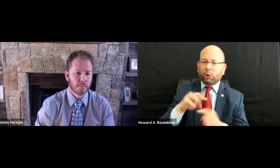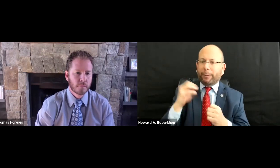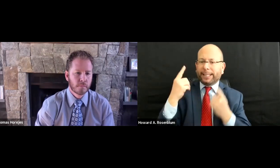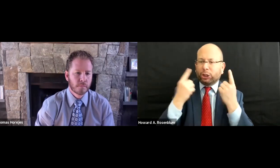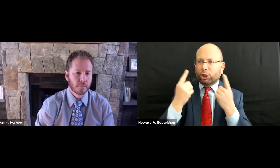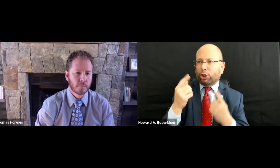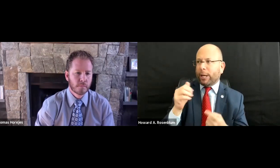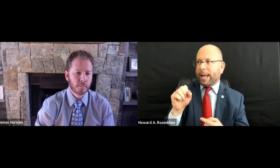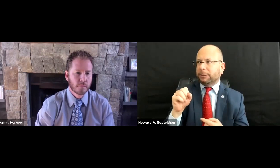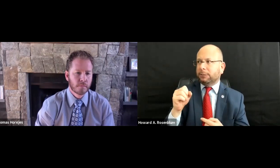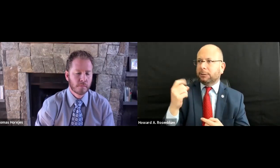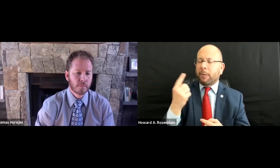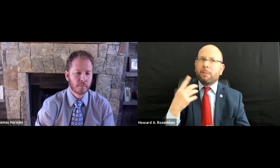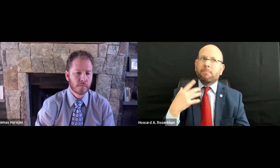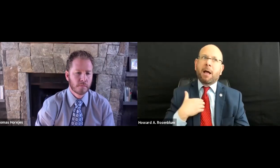work.